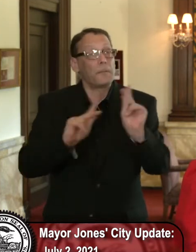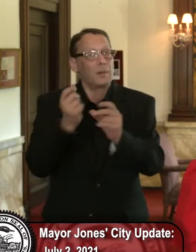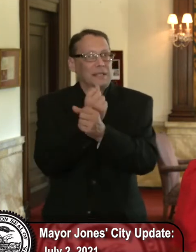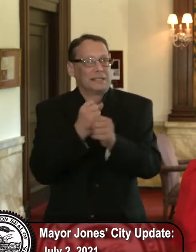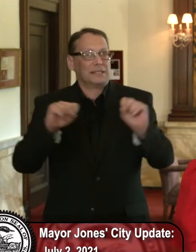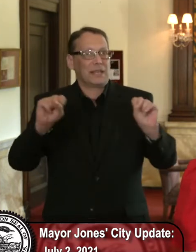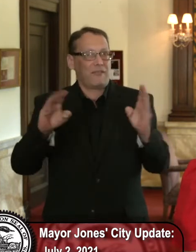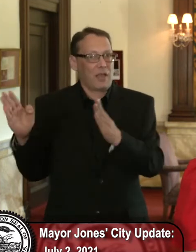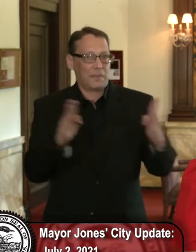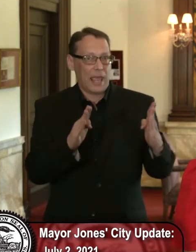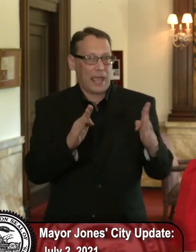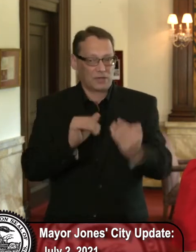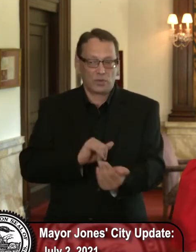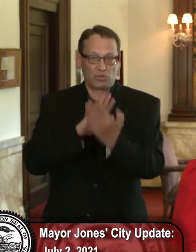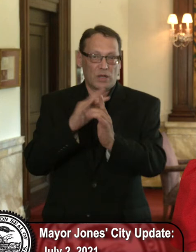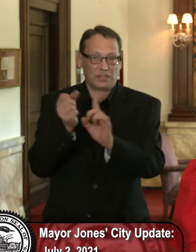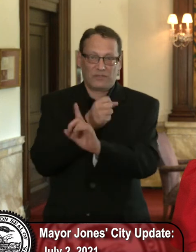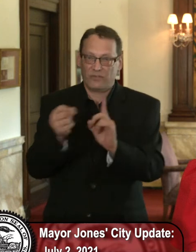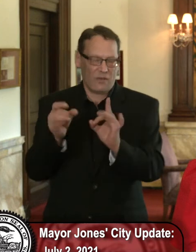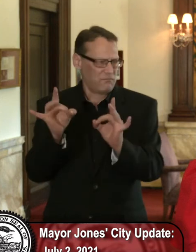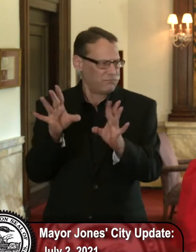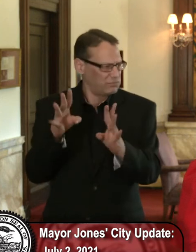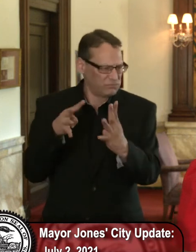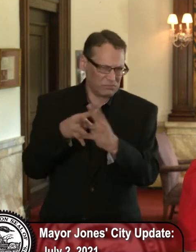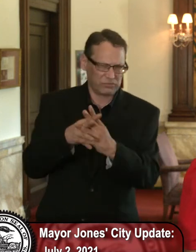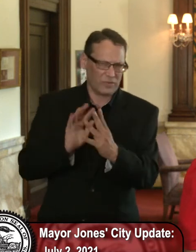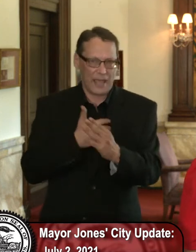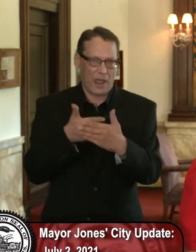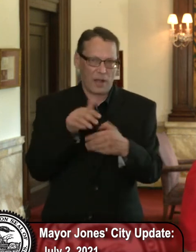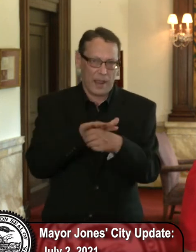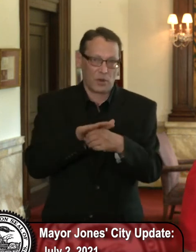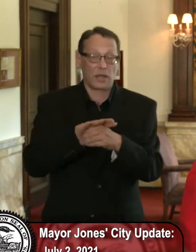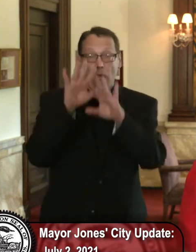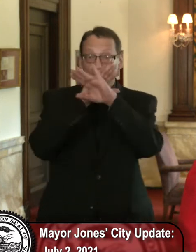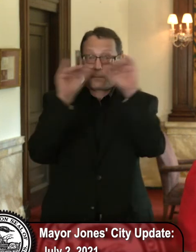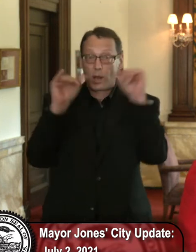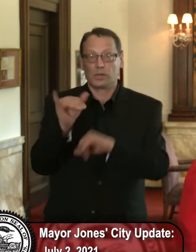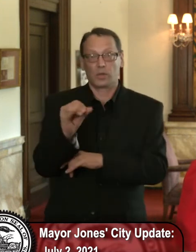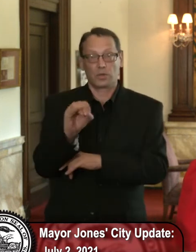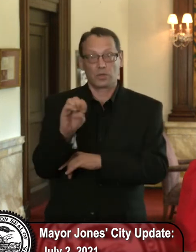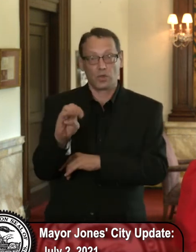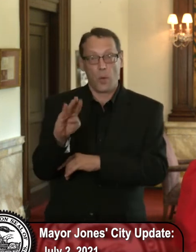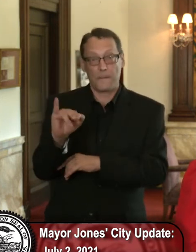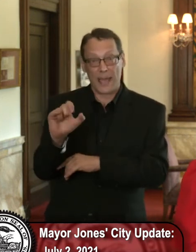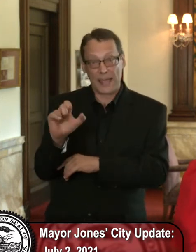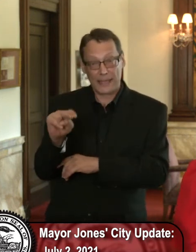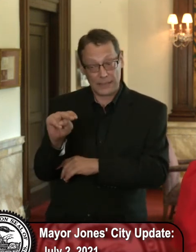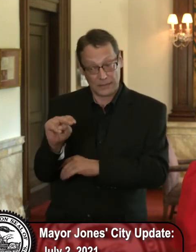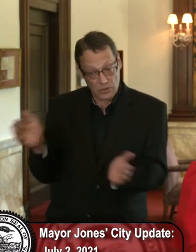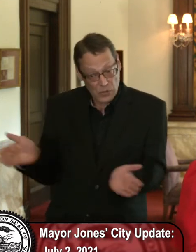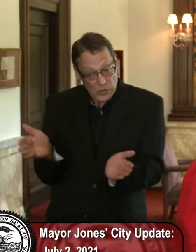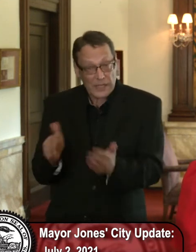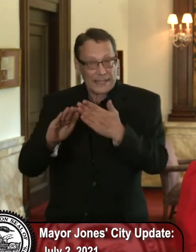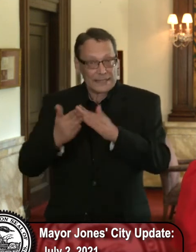help us address the violence afflicting our neighborhoods. In fact, President Joe Biden urged cities across the country